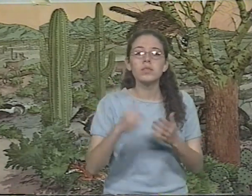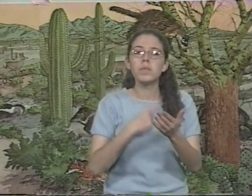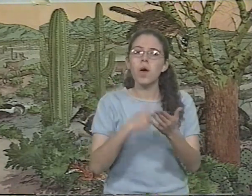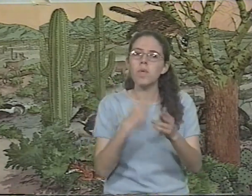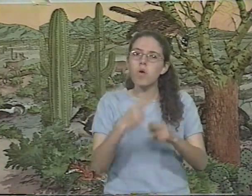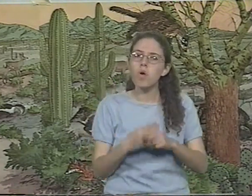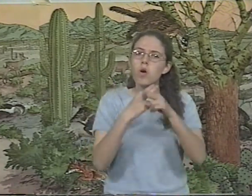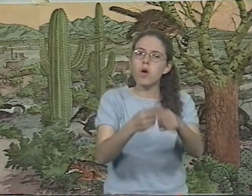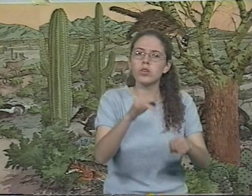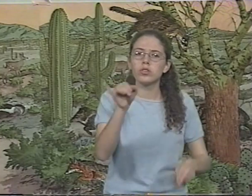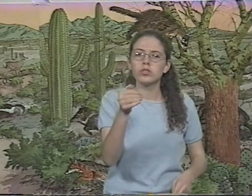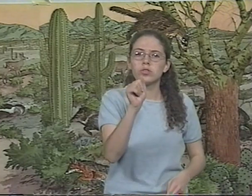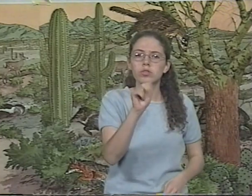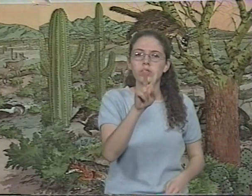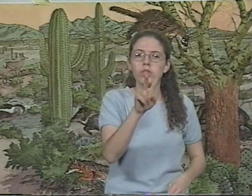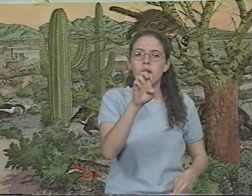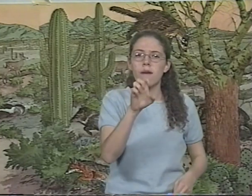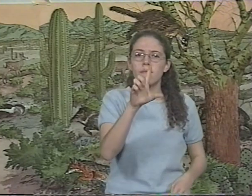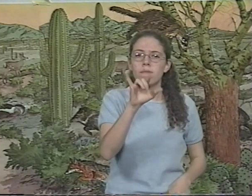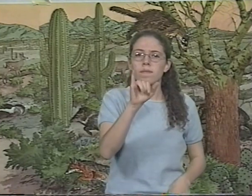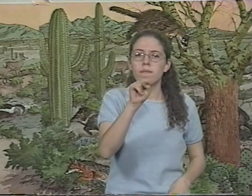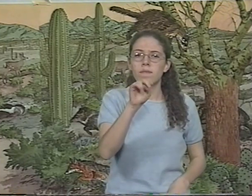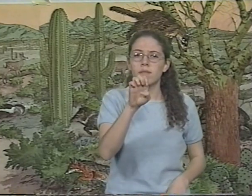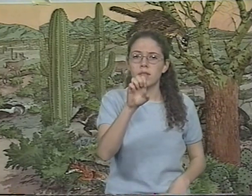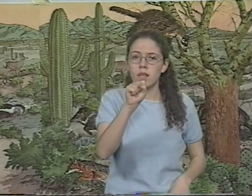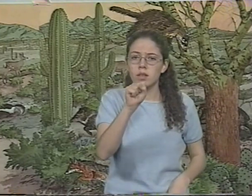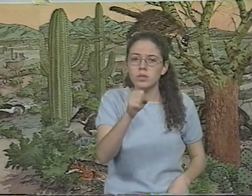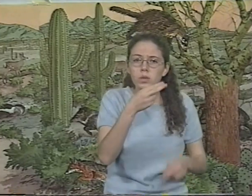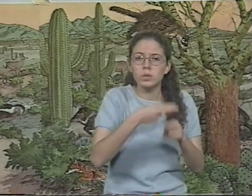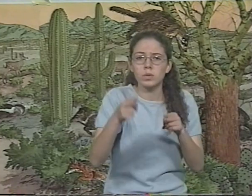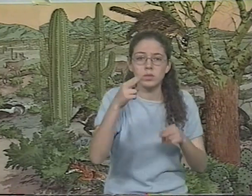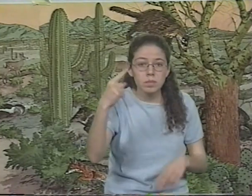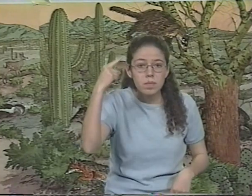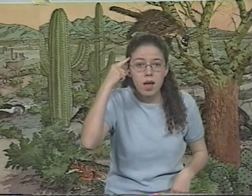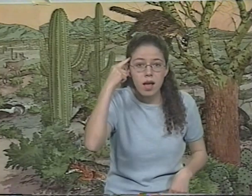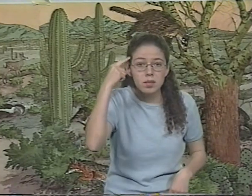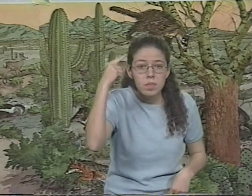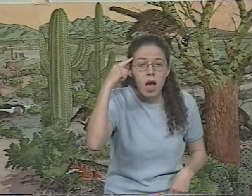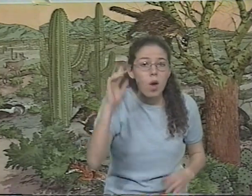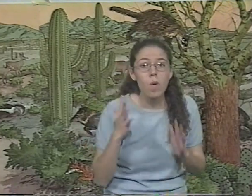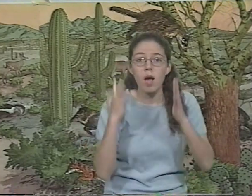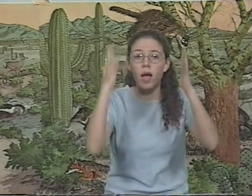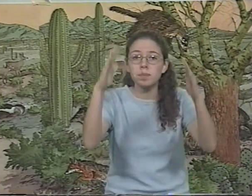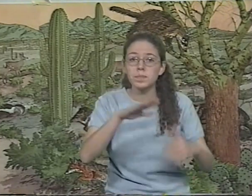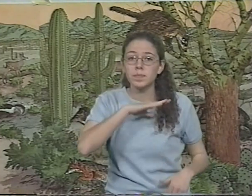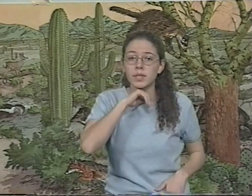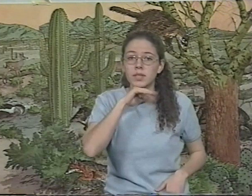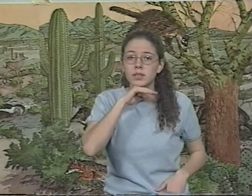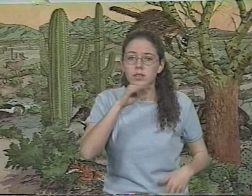pigs of the desert, the antlered mule deer, the does and the fawns.